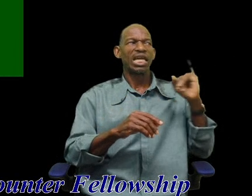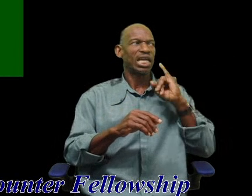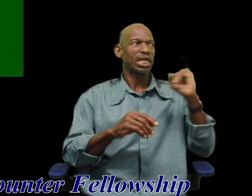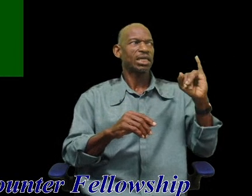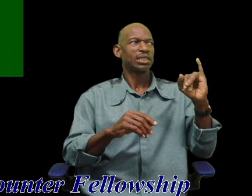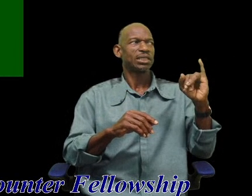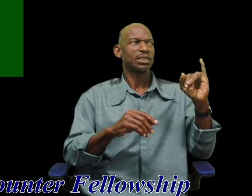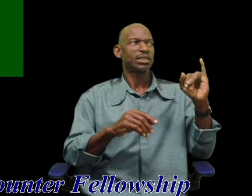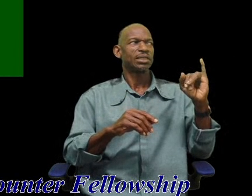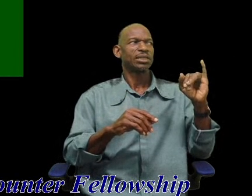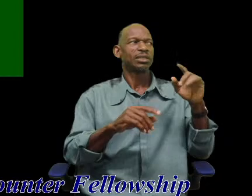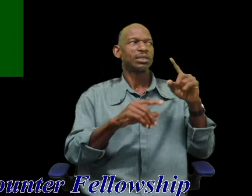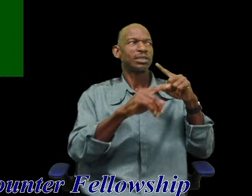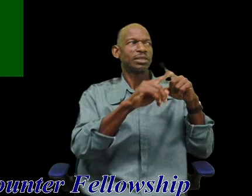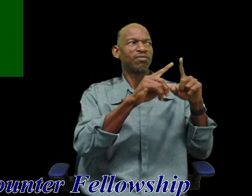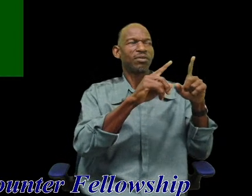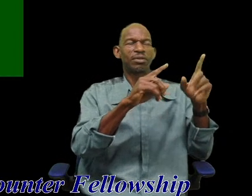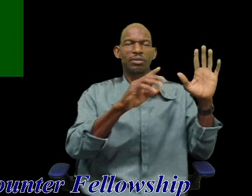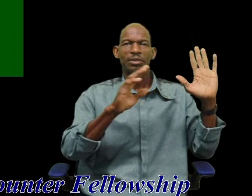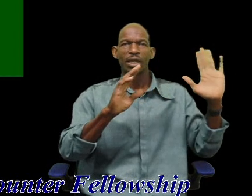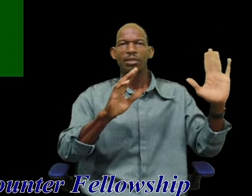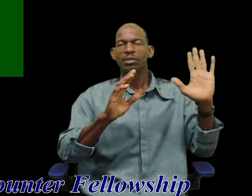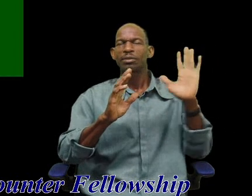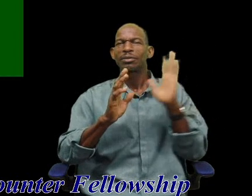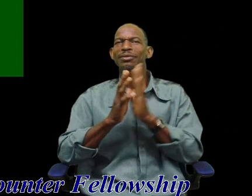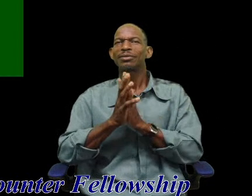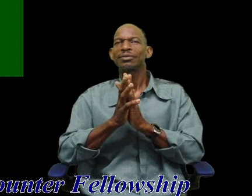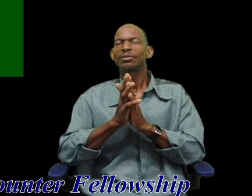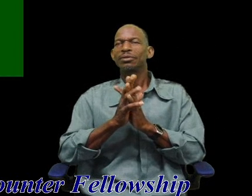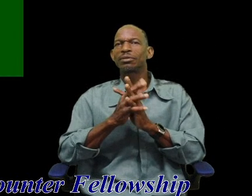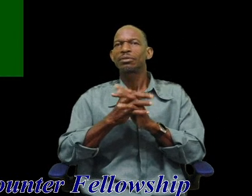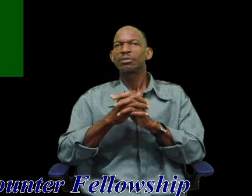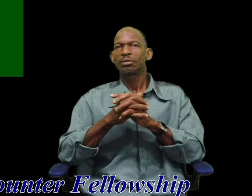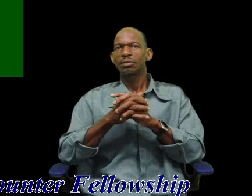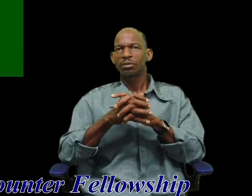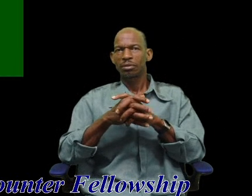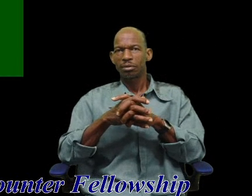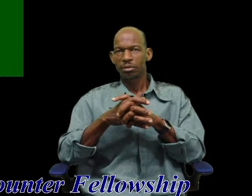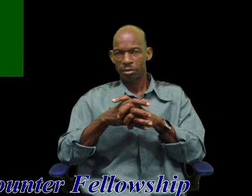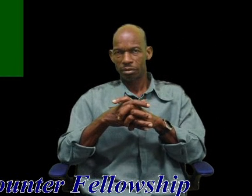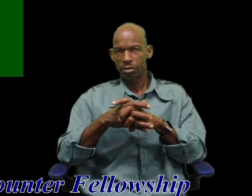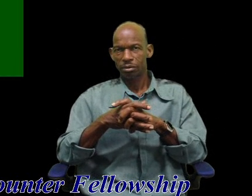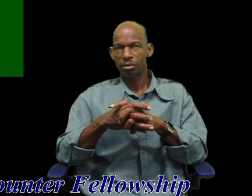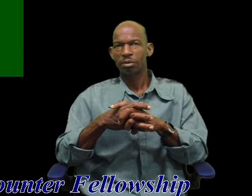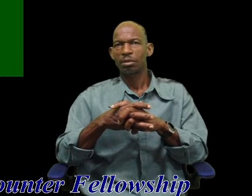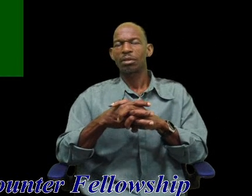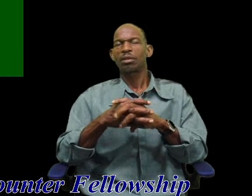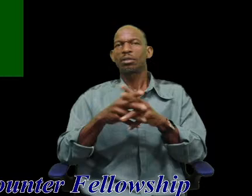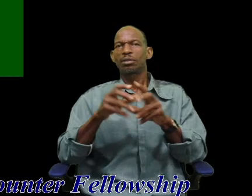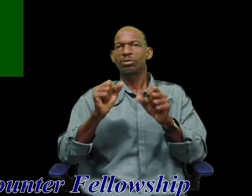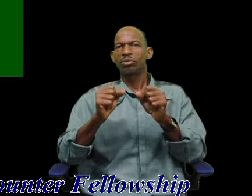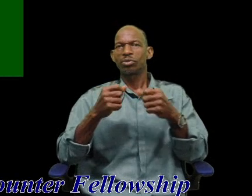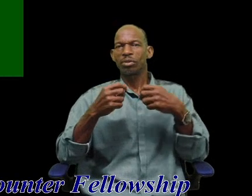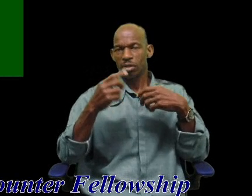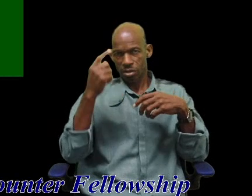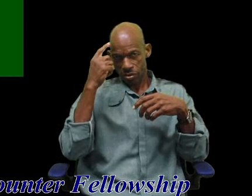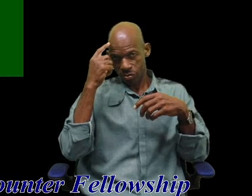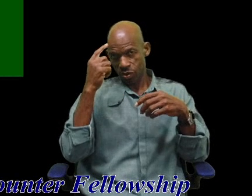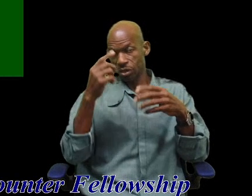Right? And you know, as we use it with the before, so I put the